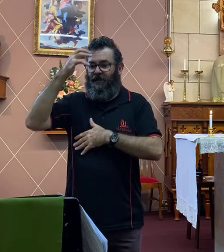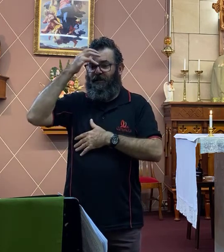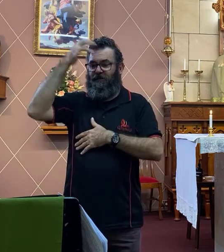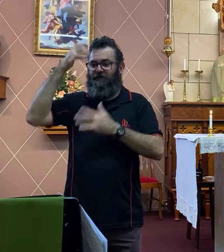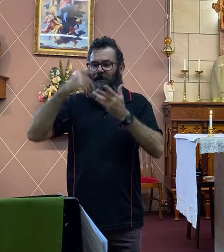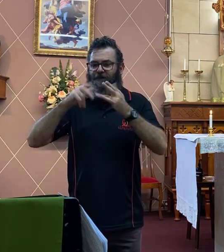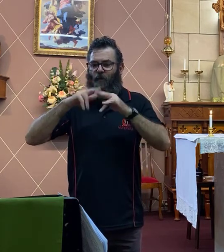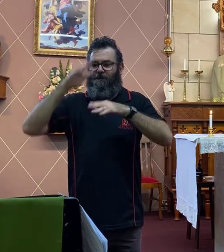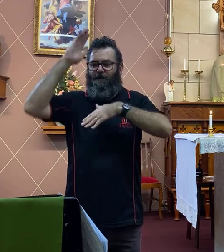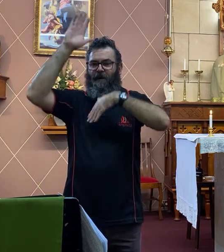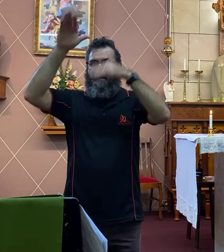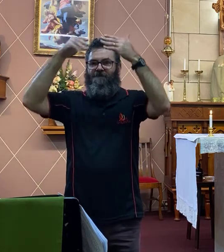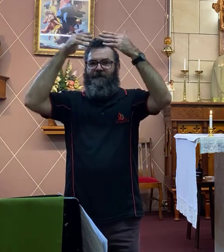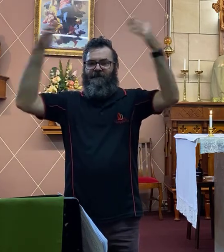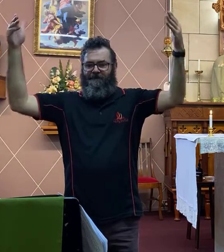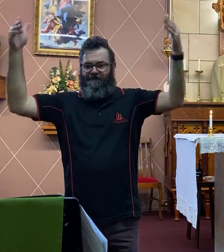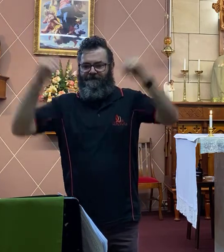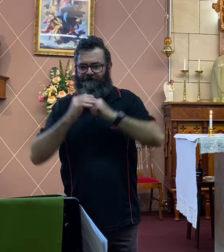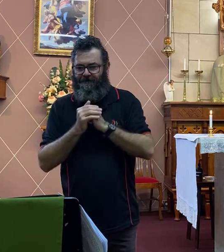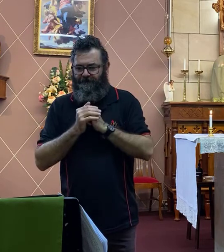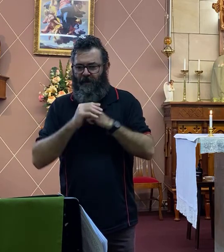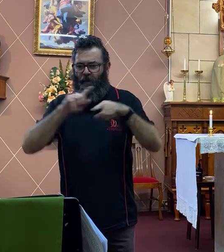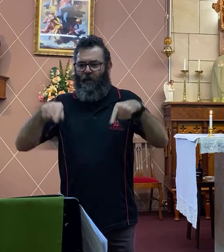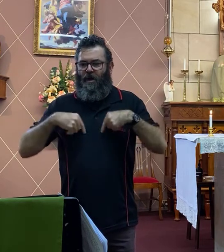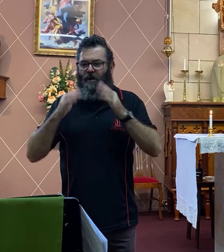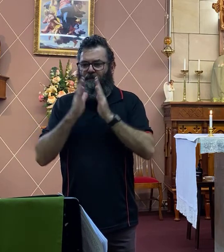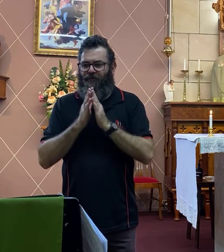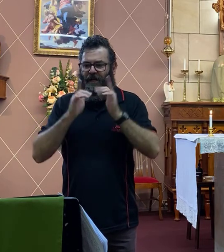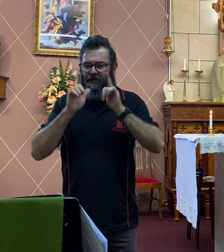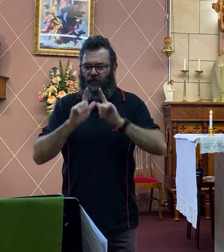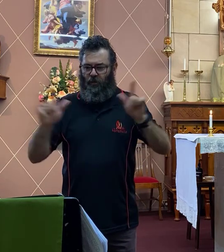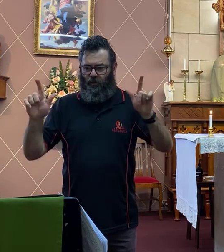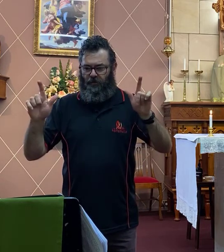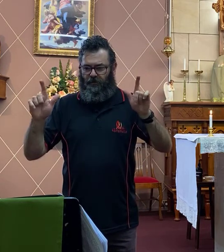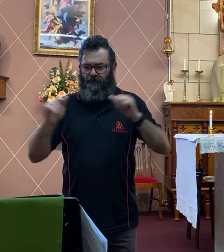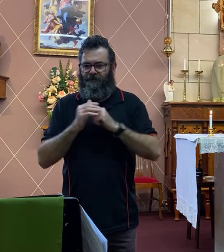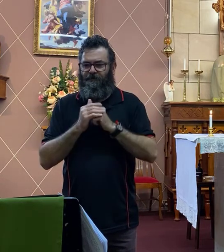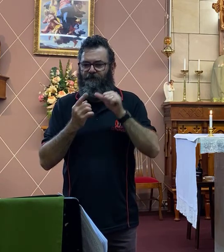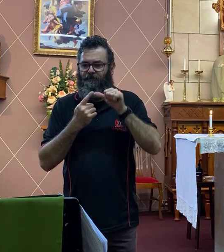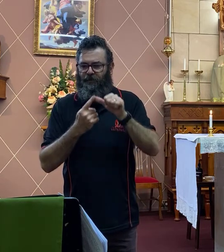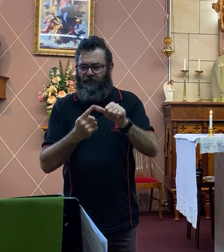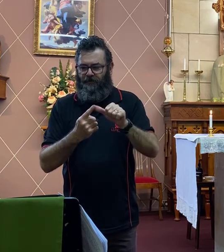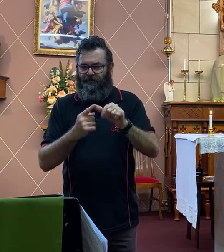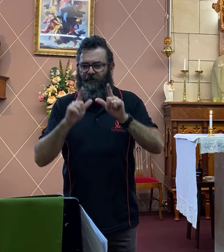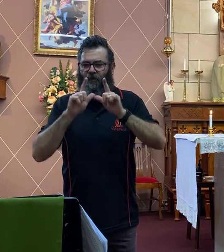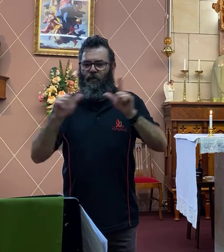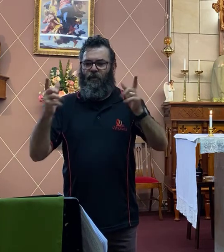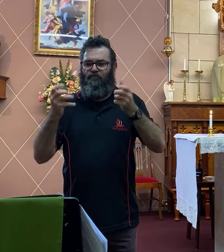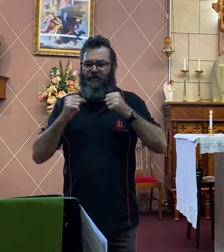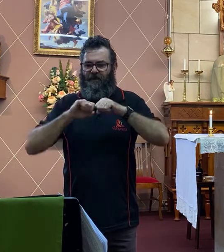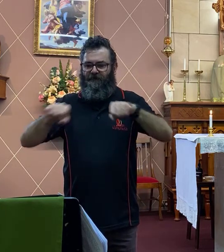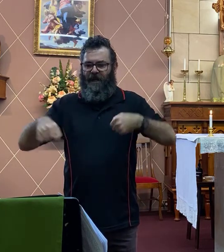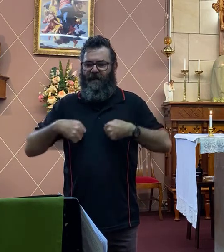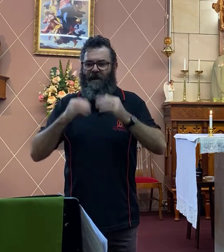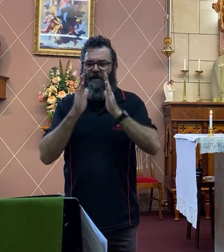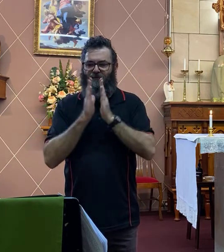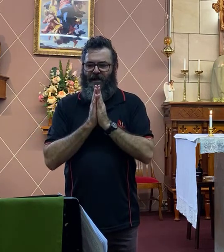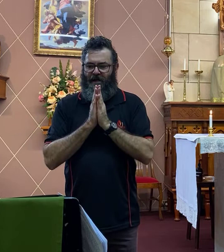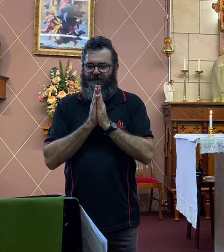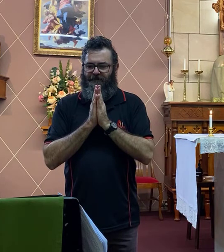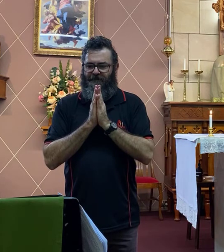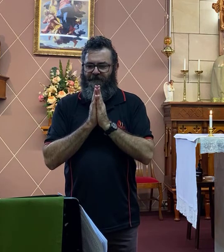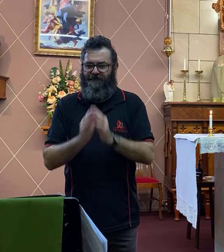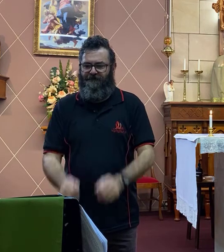of Christ in the kingdom of heaven. We pray to the Lord. Lord, receive our